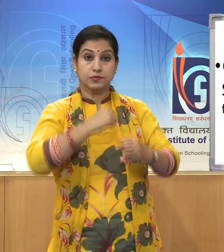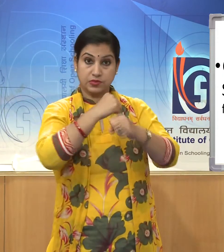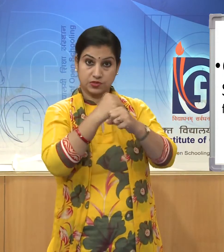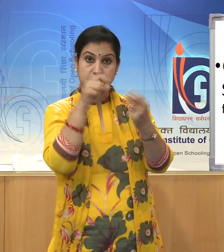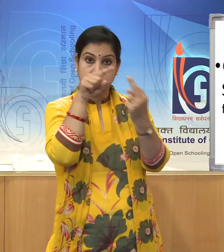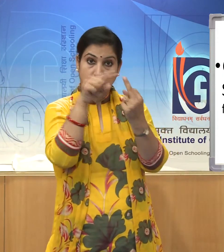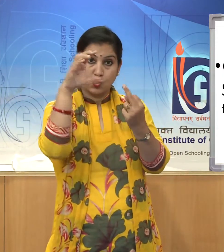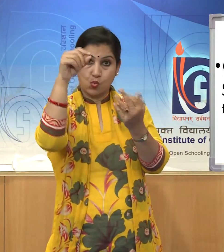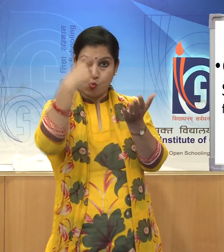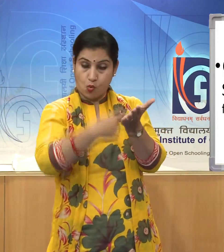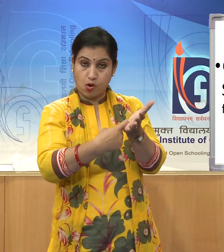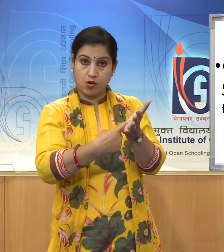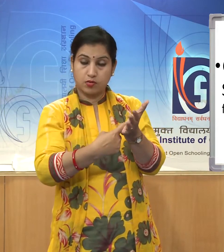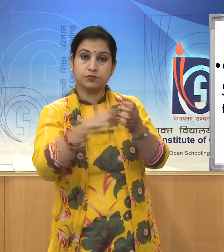Giorgio de Chirico,